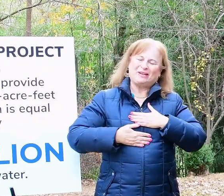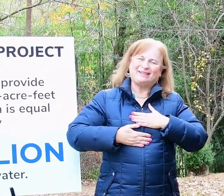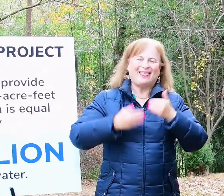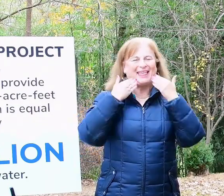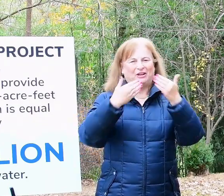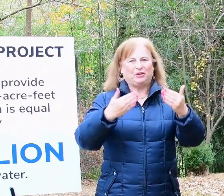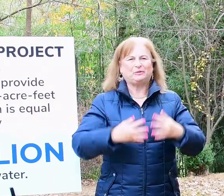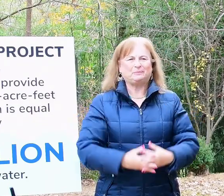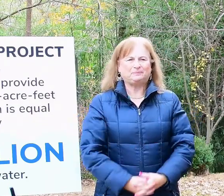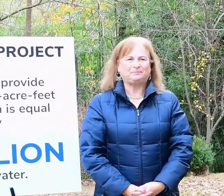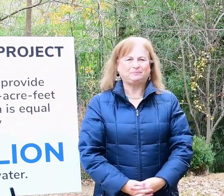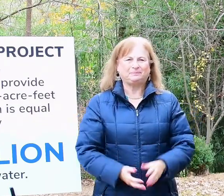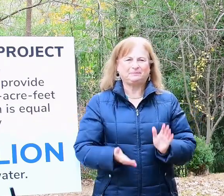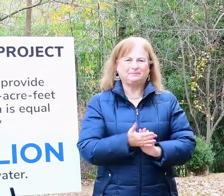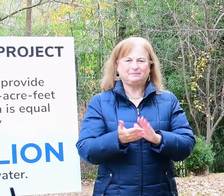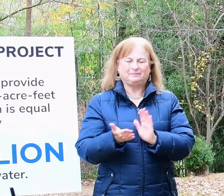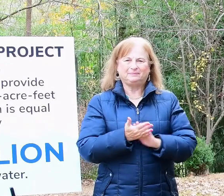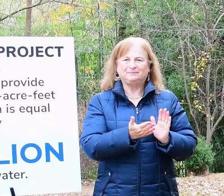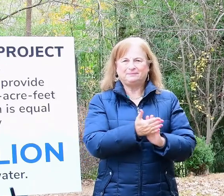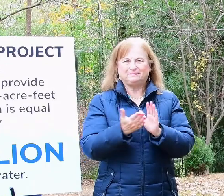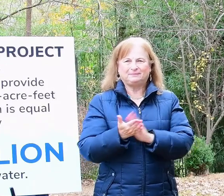Thank you.